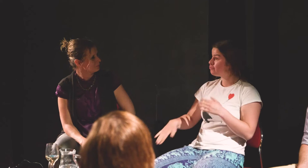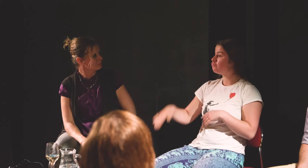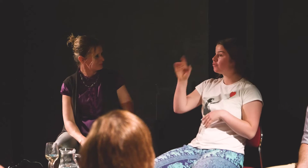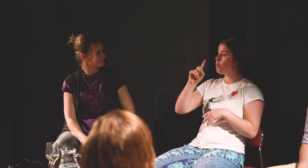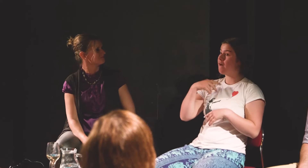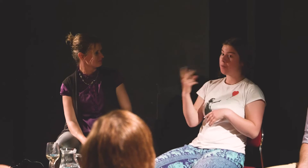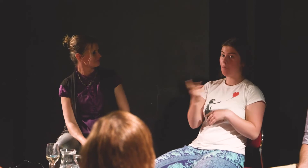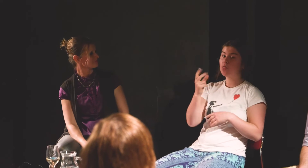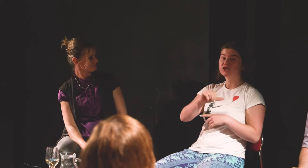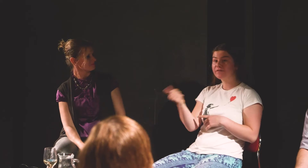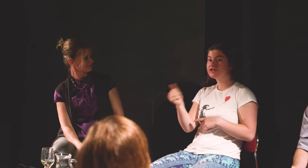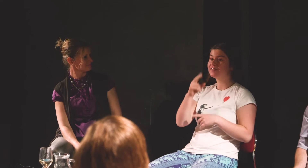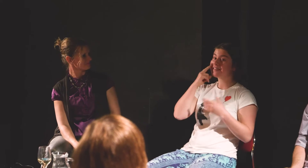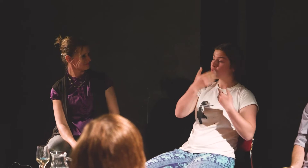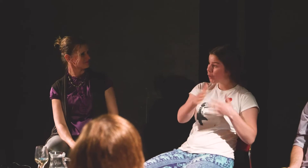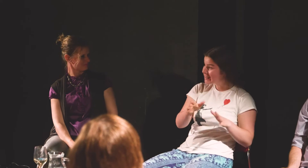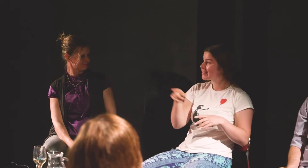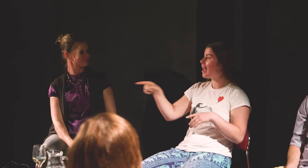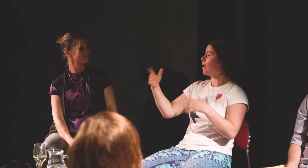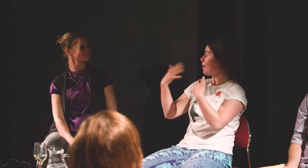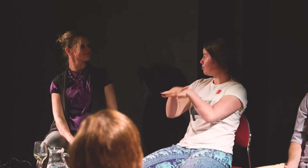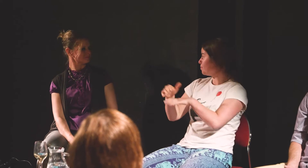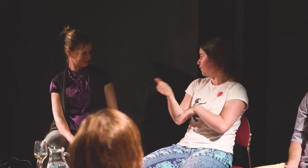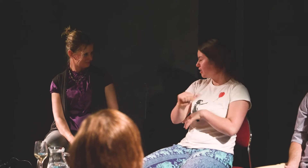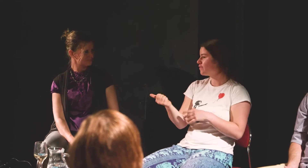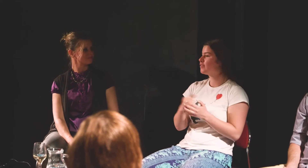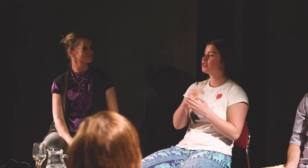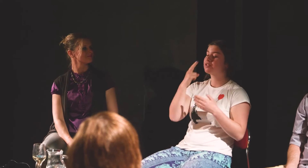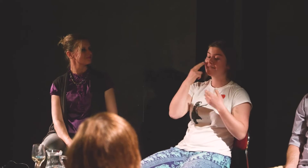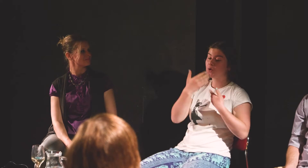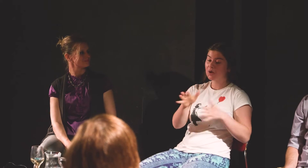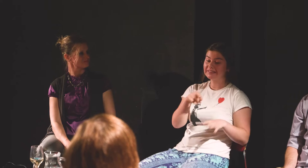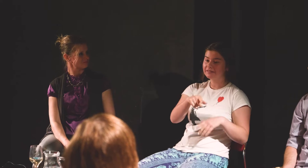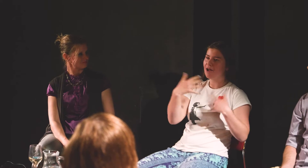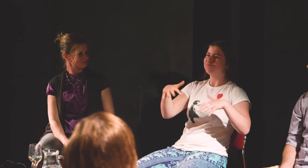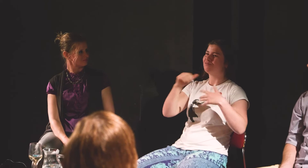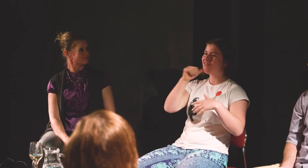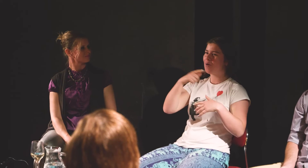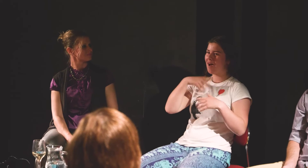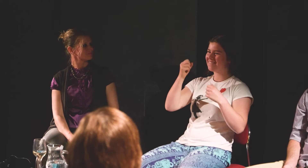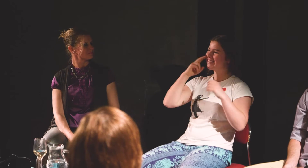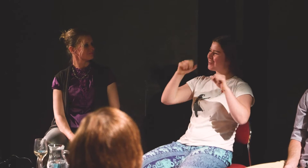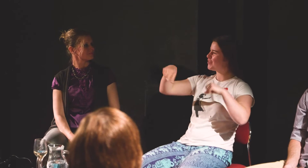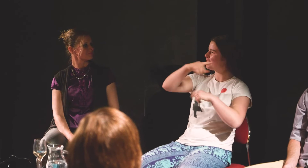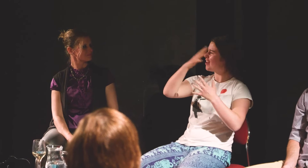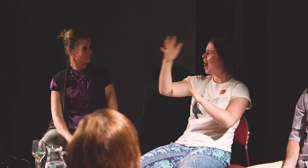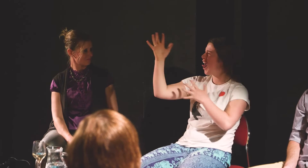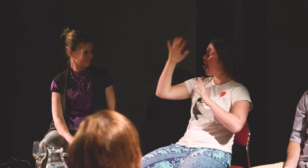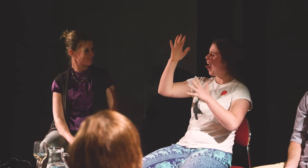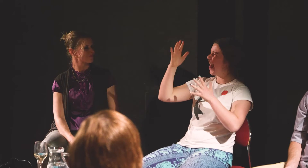So my school experience, I was in both a deaf unit and a mainstream class. And the deaf unit I found really fun because there was